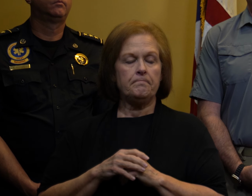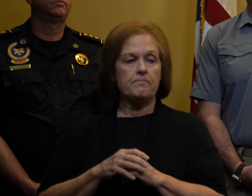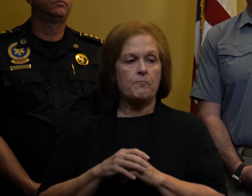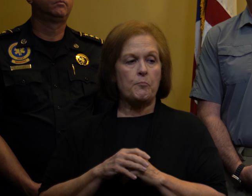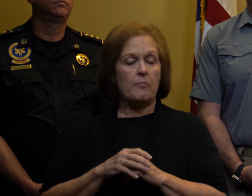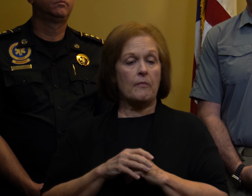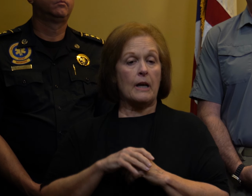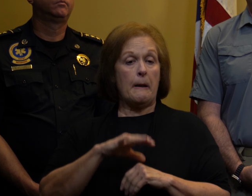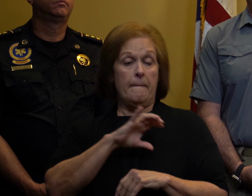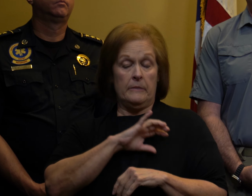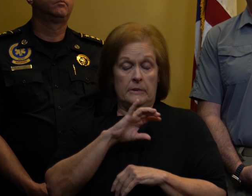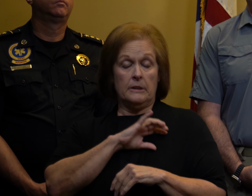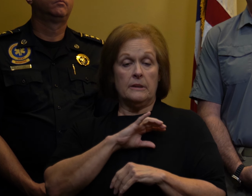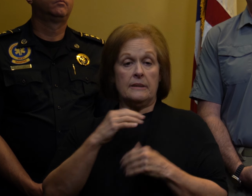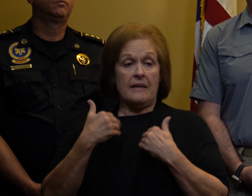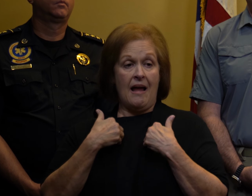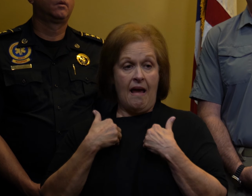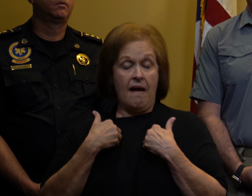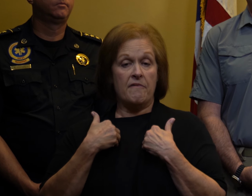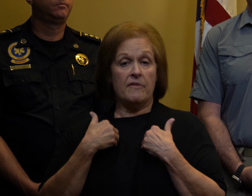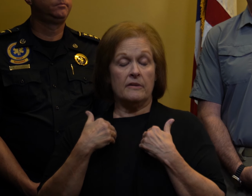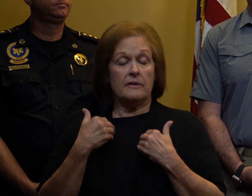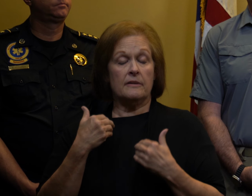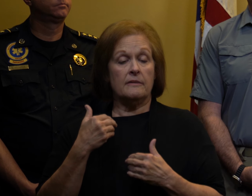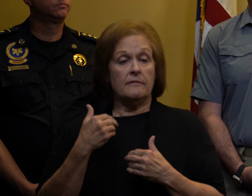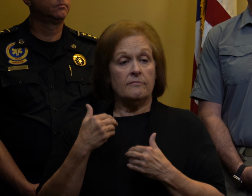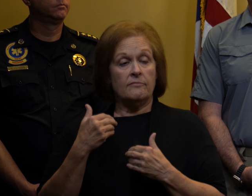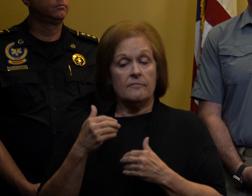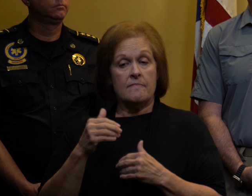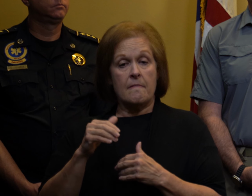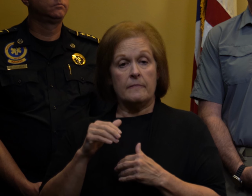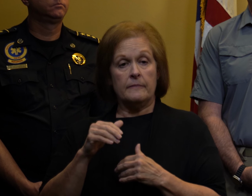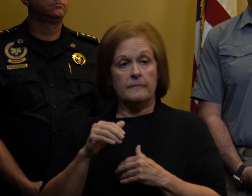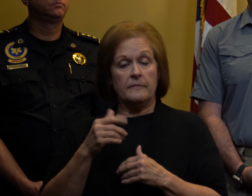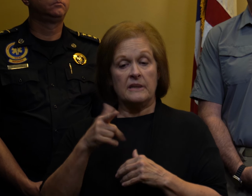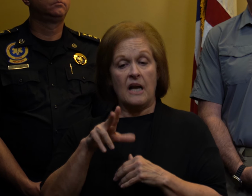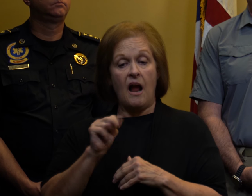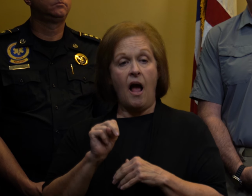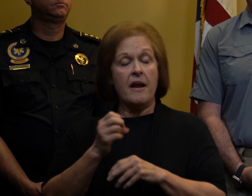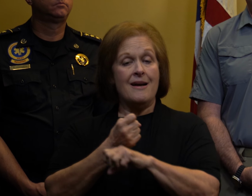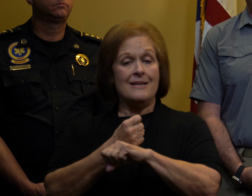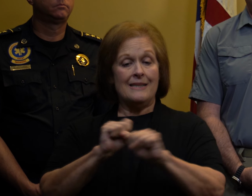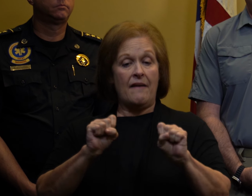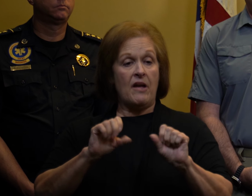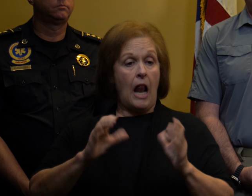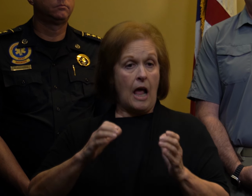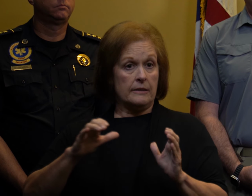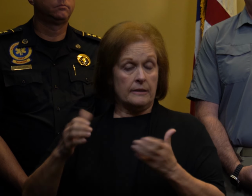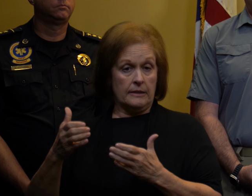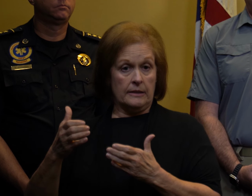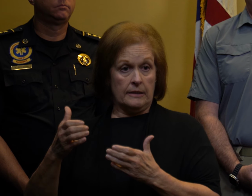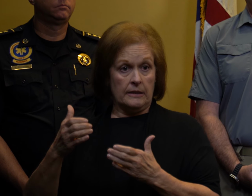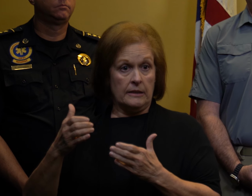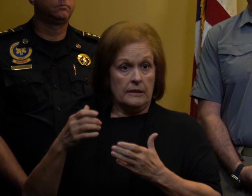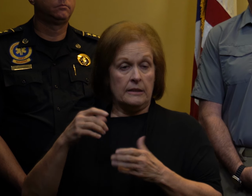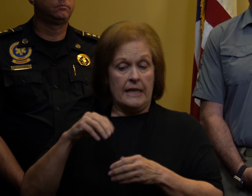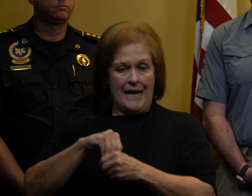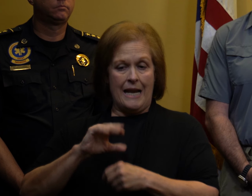NOPD, as you know, has been hosting another round and hosted another round of gun safety classes utilizing our